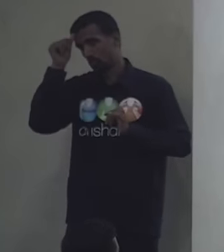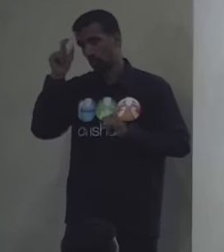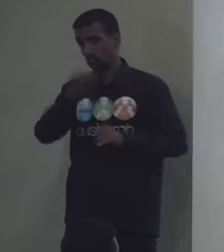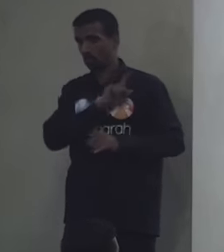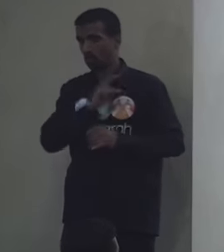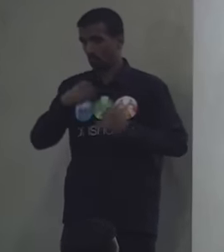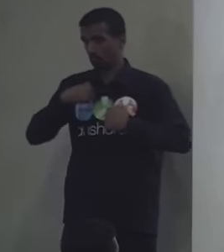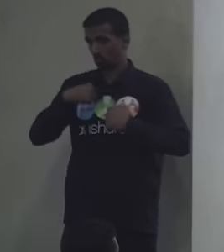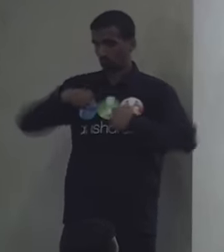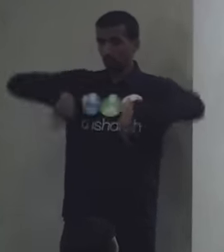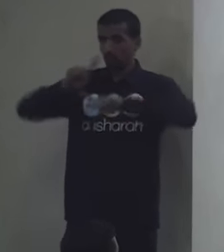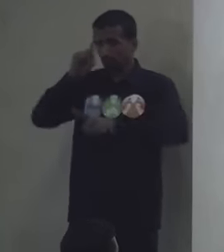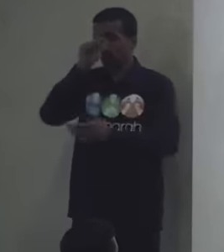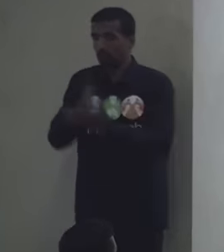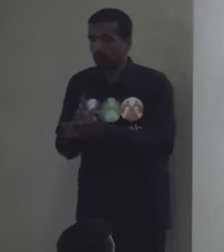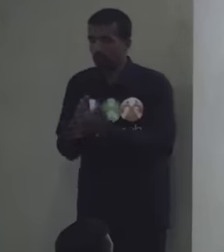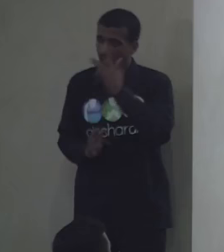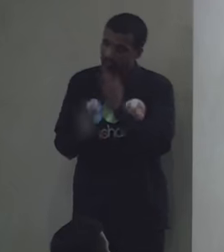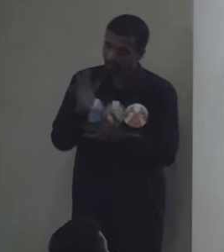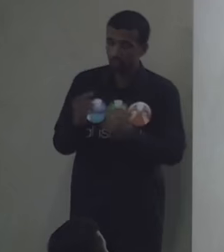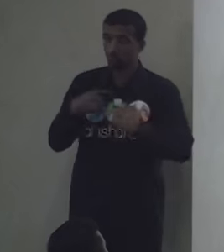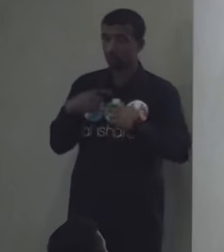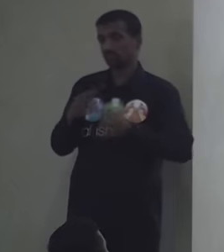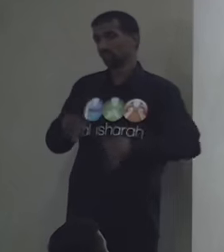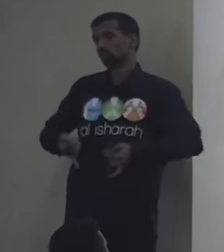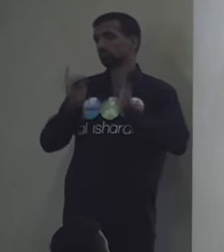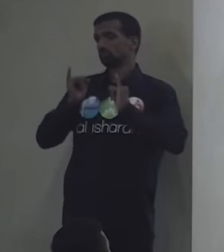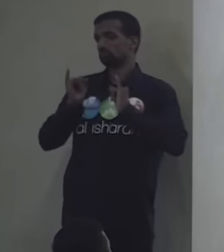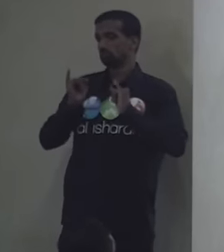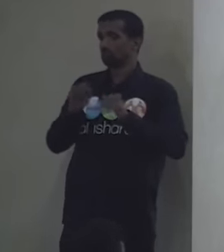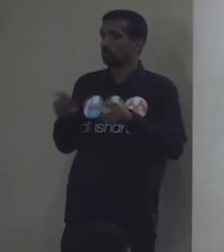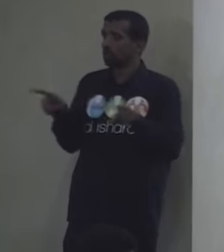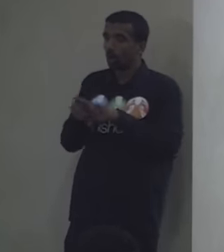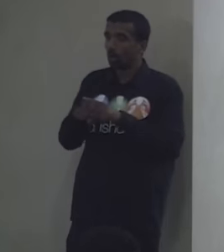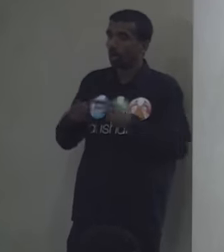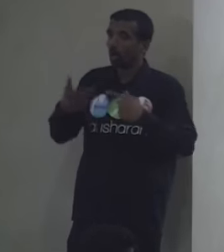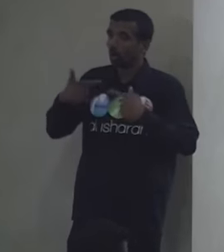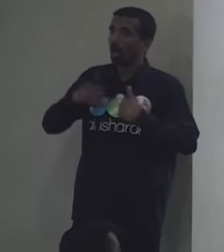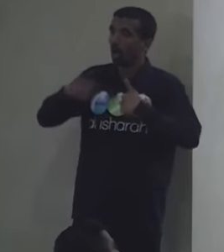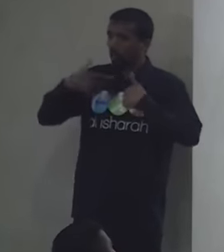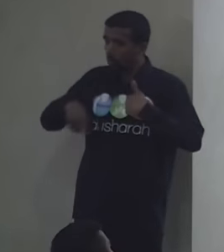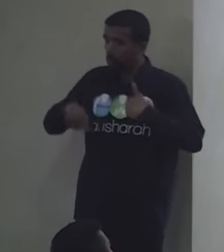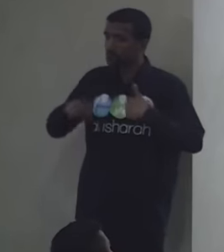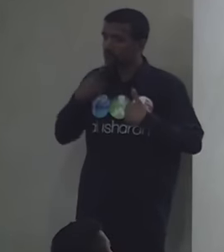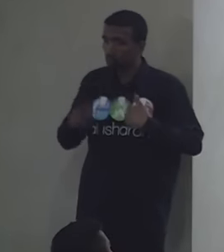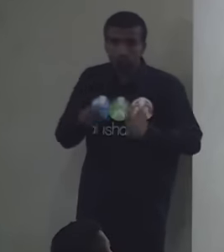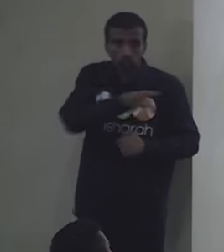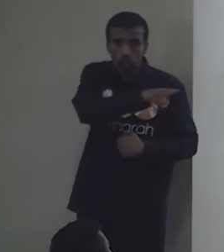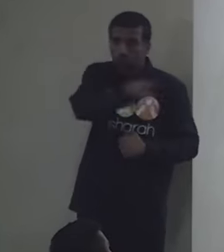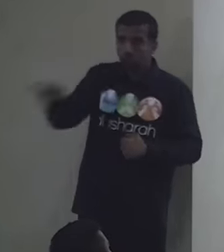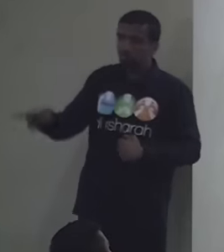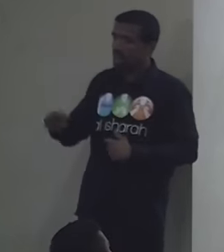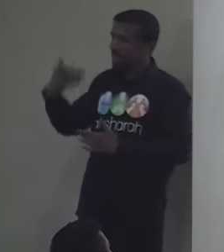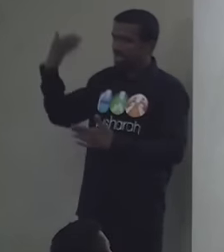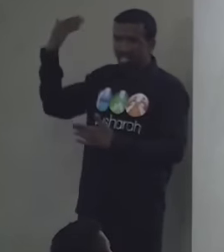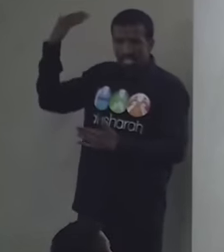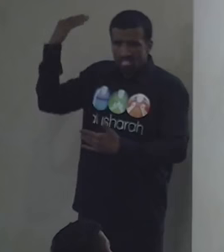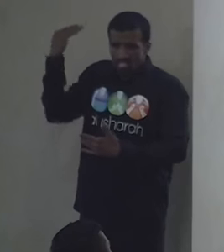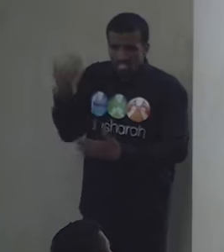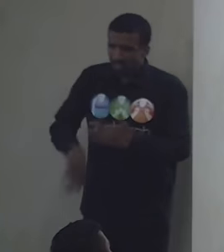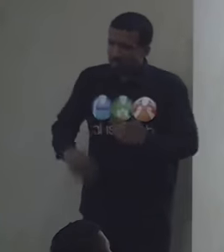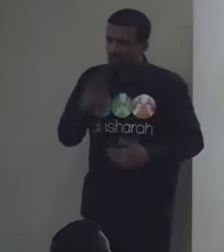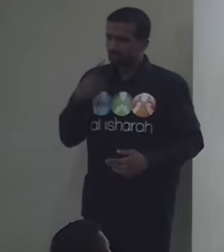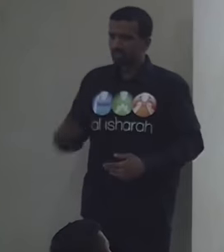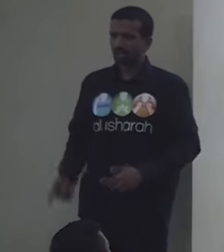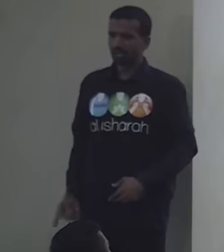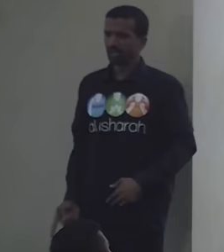speech, don't use the word hell as an expression in your speech, like what the hell, or what the hell are you doing, or how the